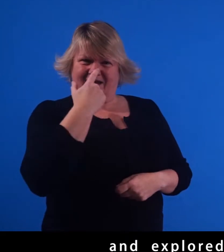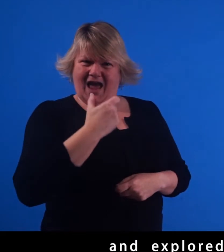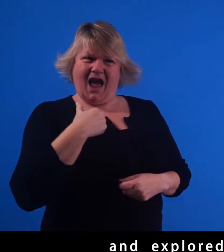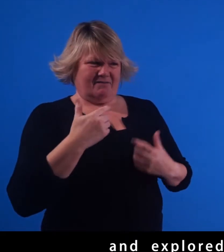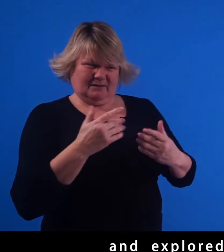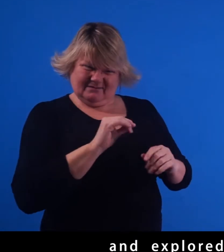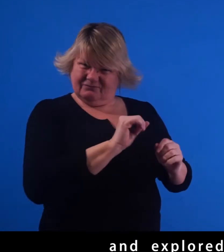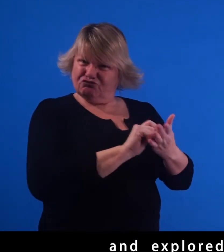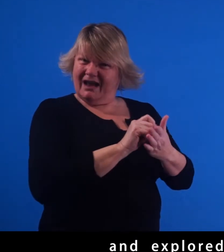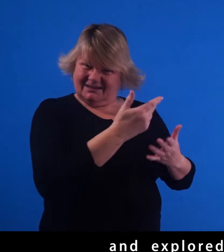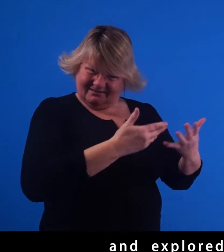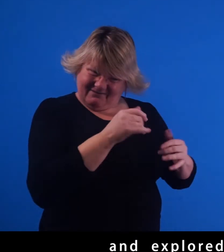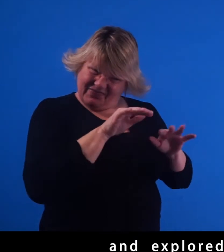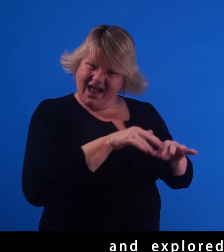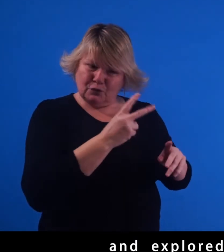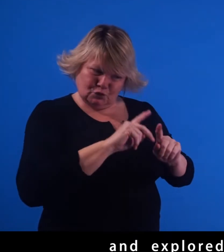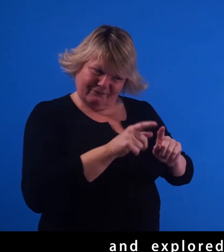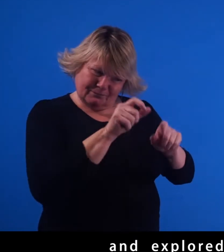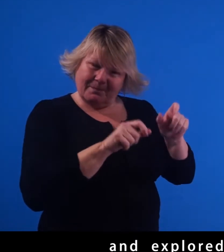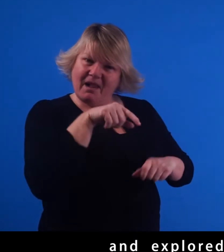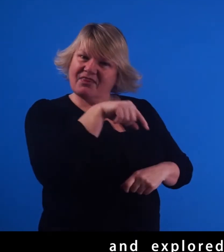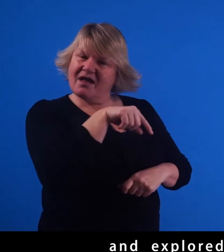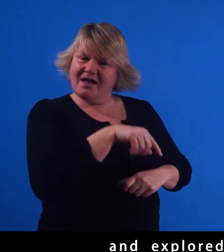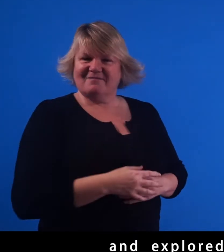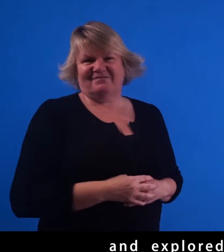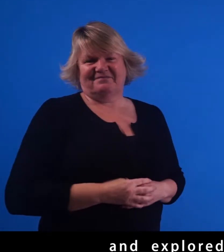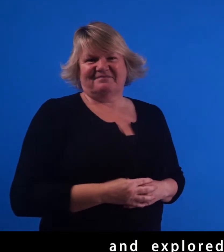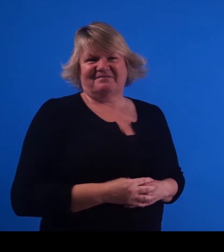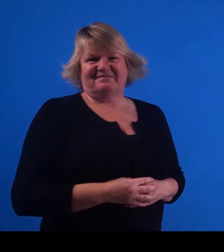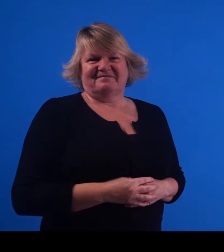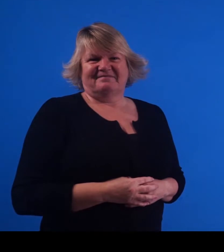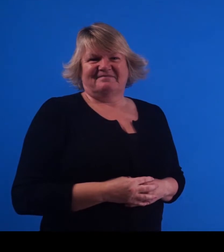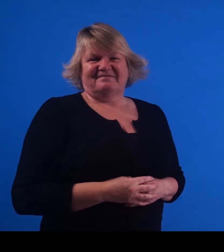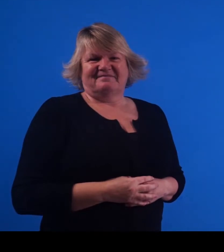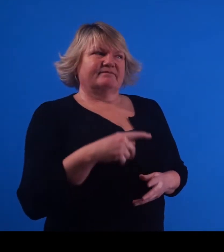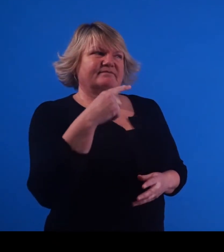the duality of the human condition in much of his writing.